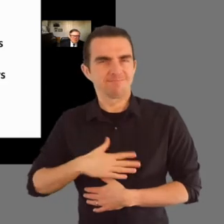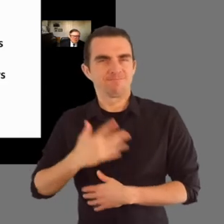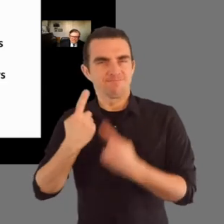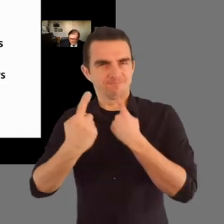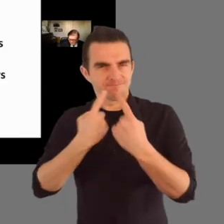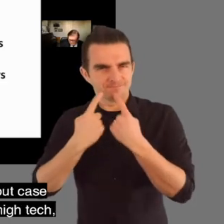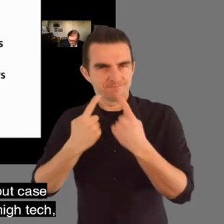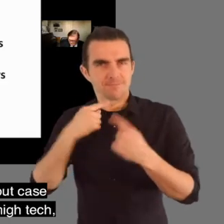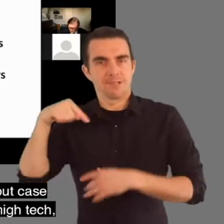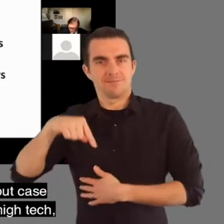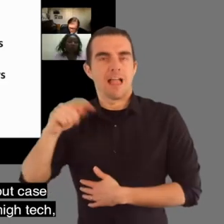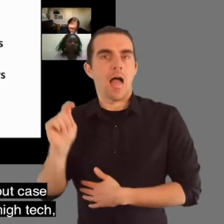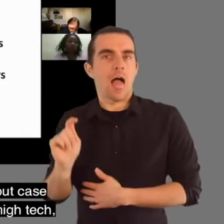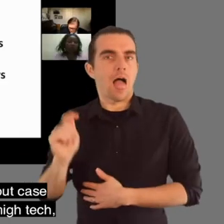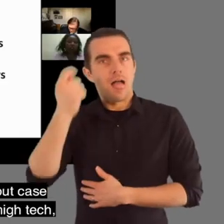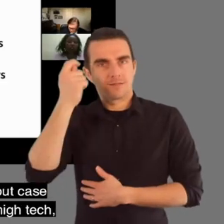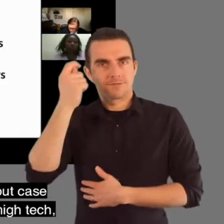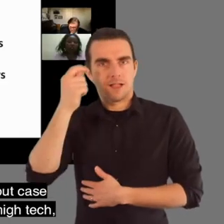Sarah?